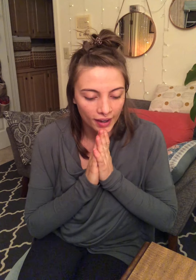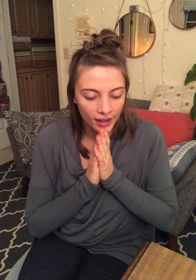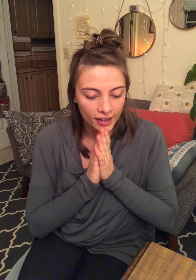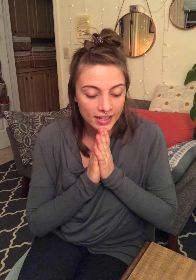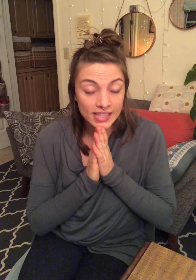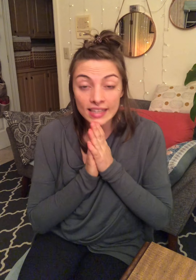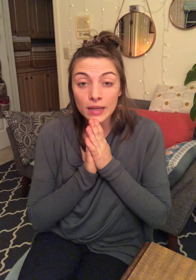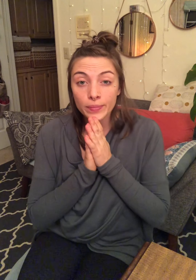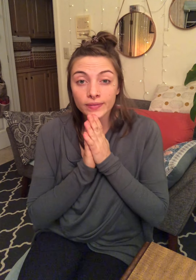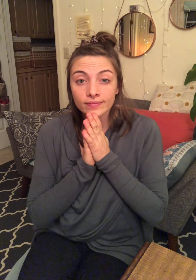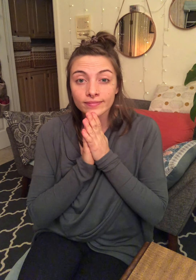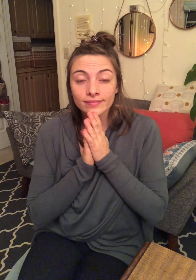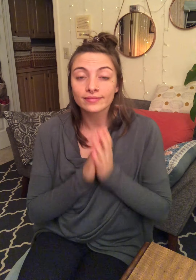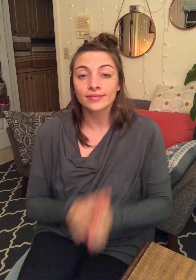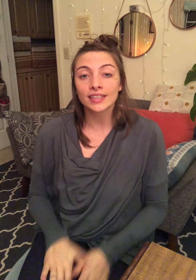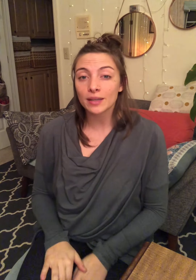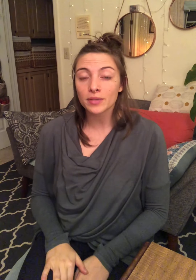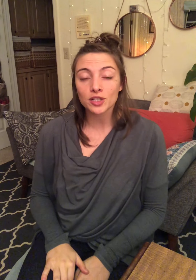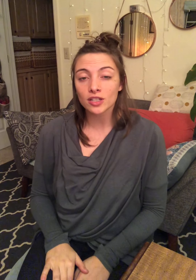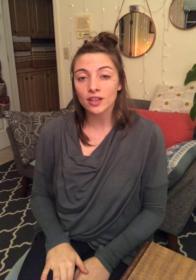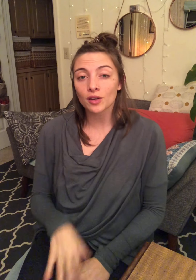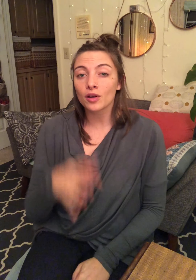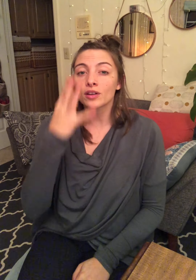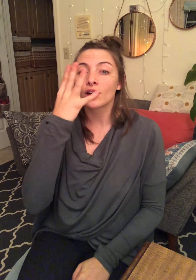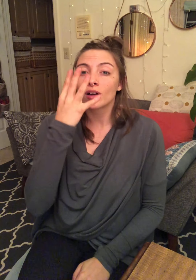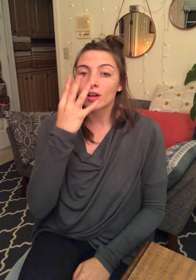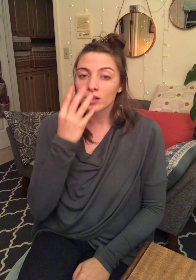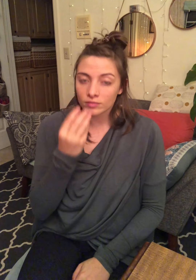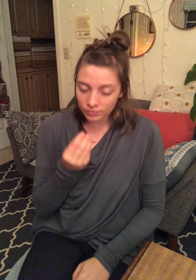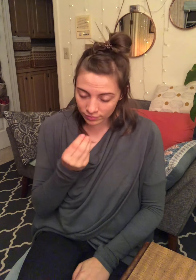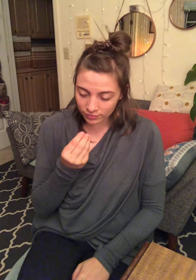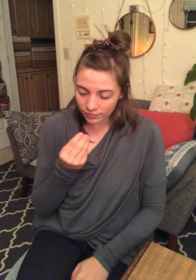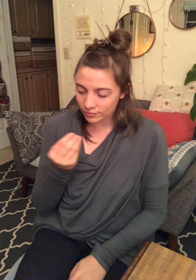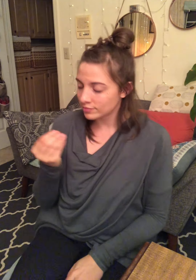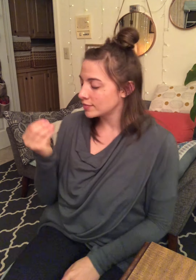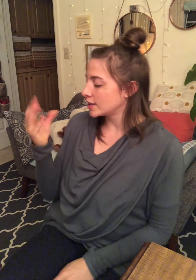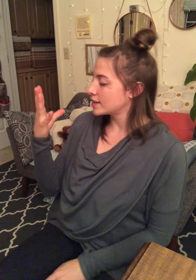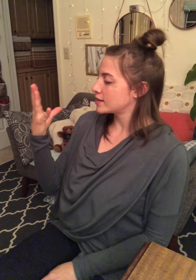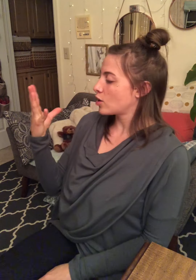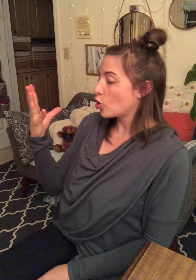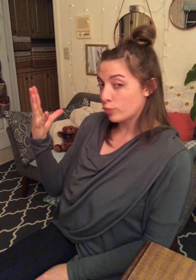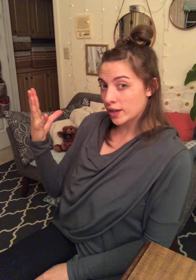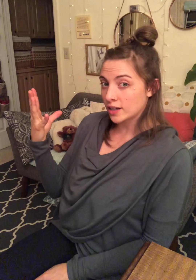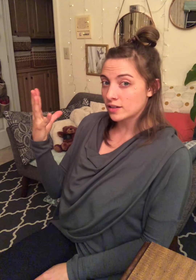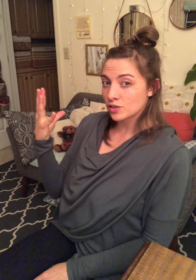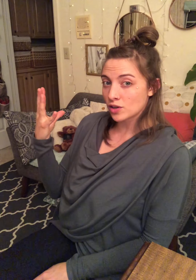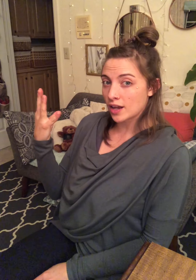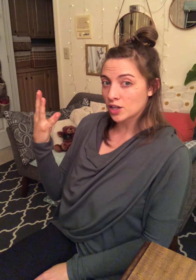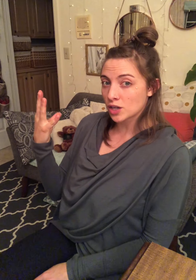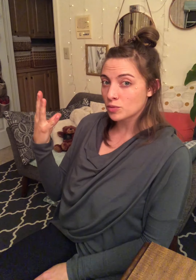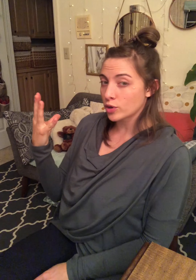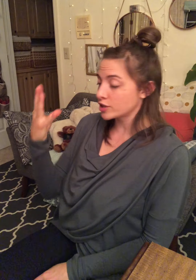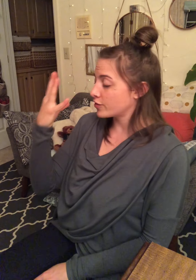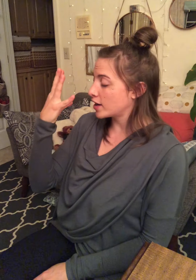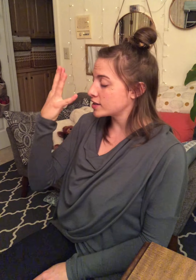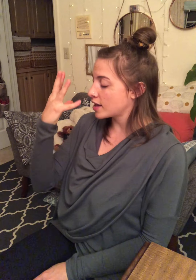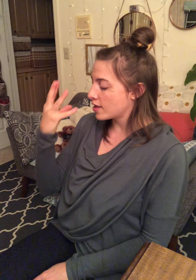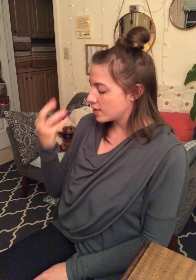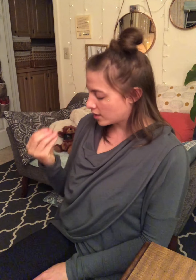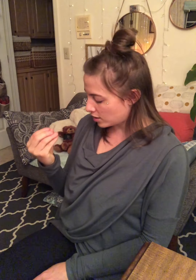Okay, sleep. Sleep is just good old this open hand shape towards your face, and then close